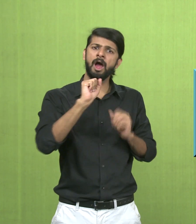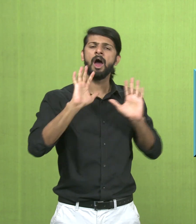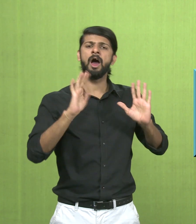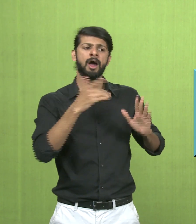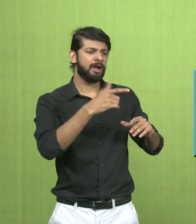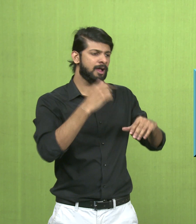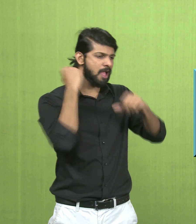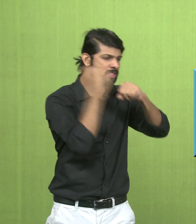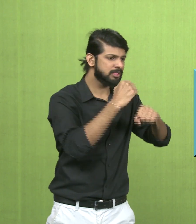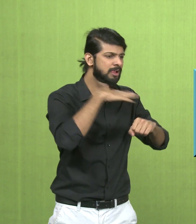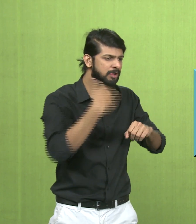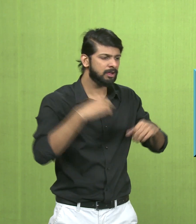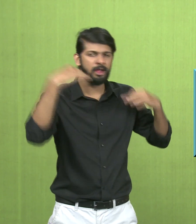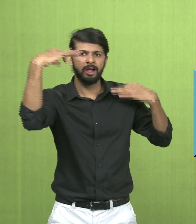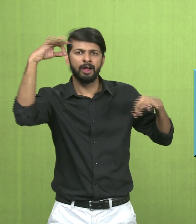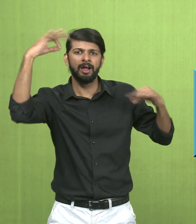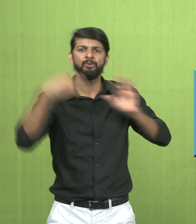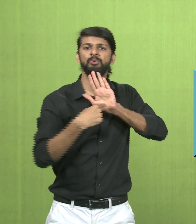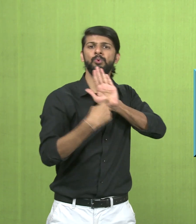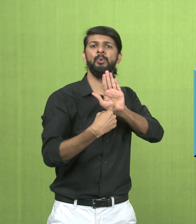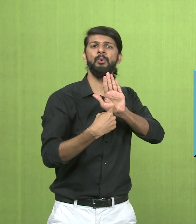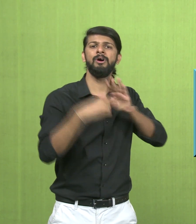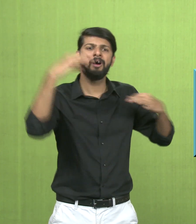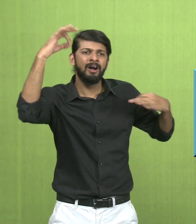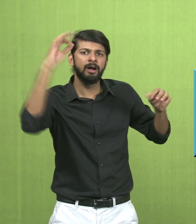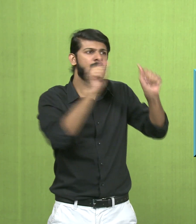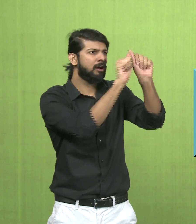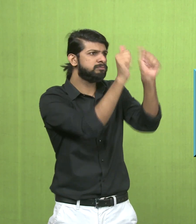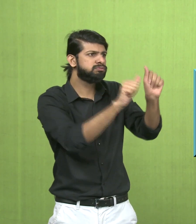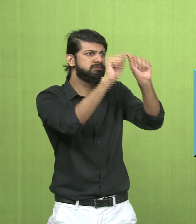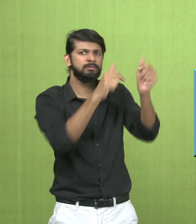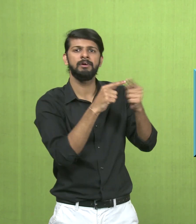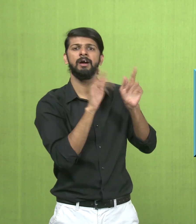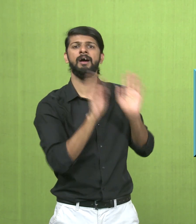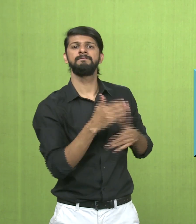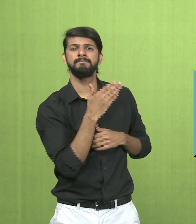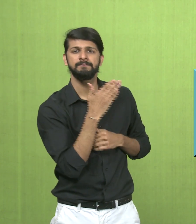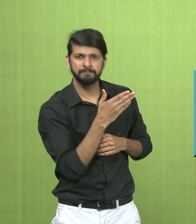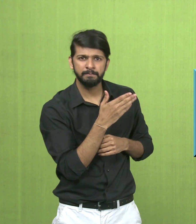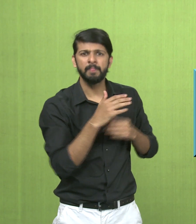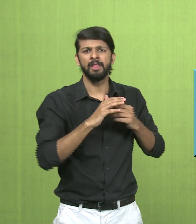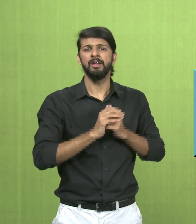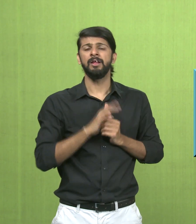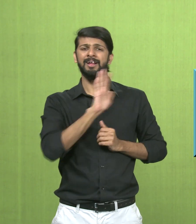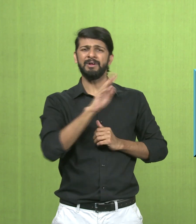So, the prehistoric human beings perhaps had their own victory dances when they would kill a huge